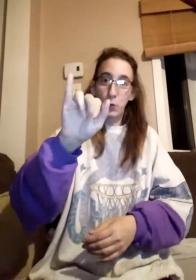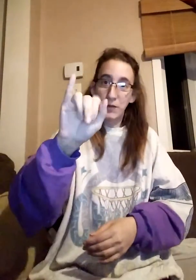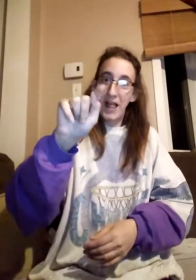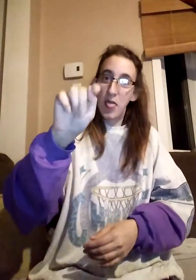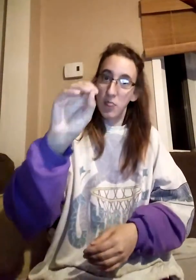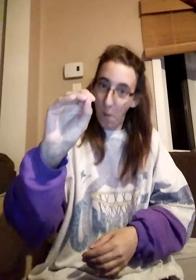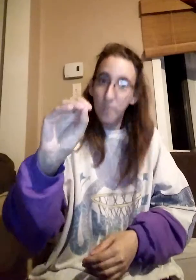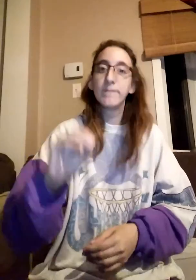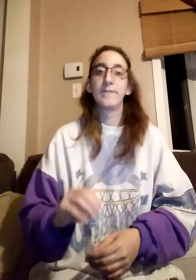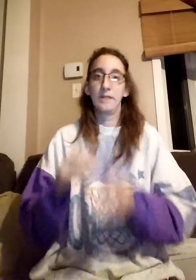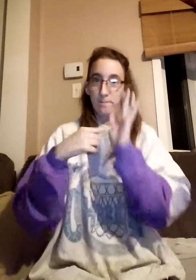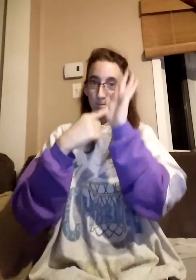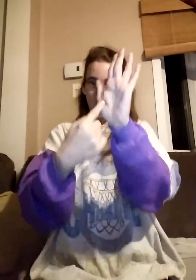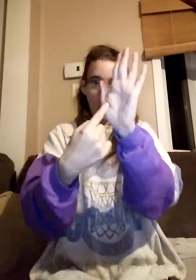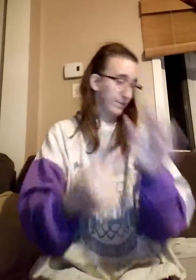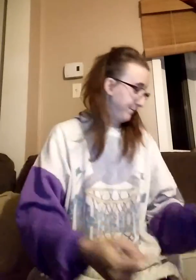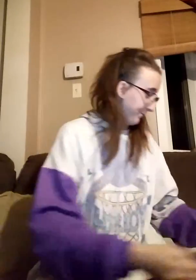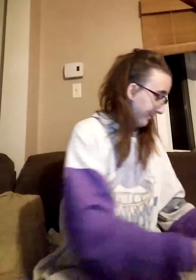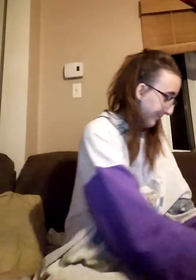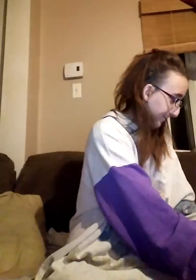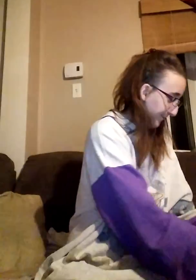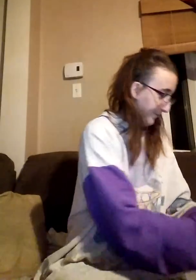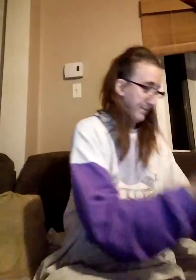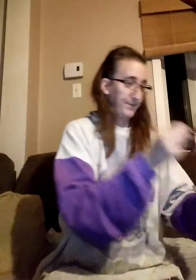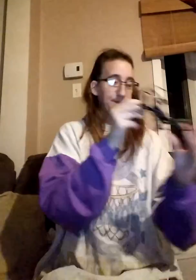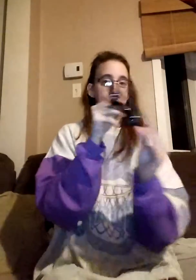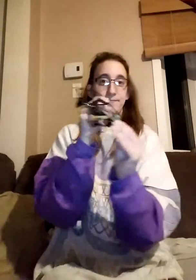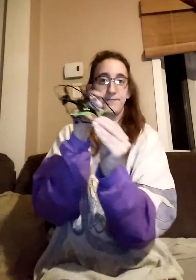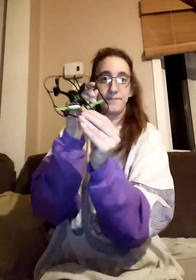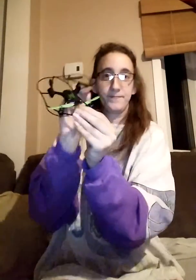What's that? Barbecue Cool Ranch? Have fun.